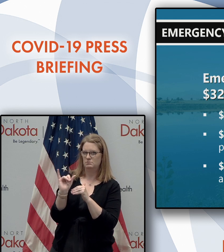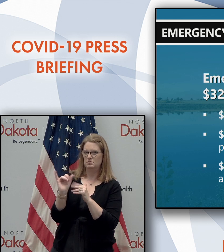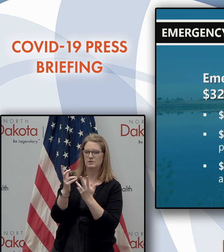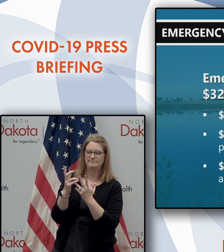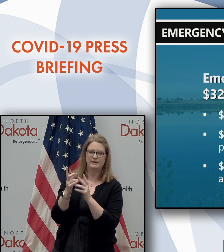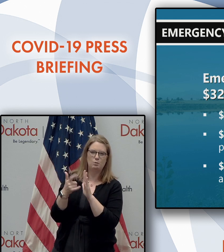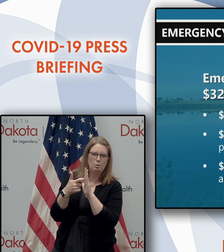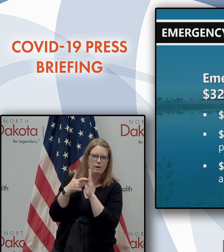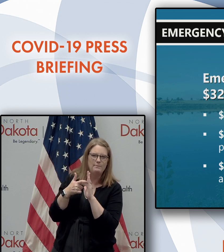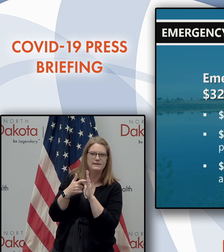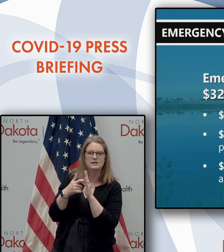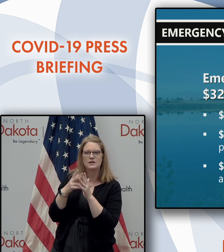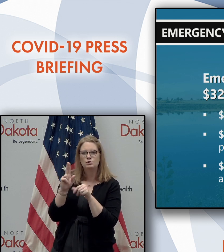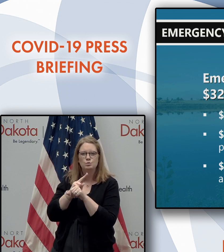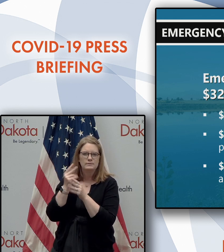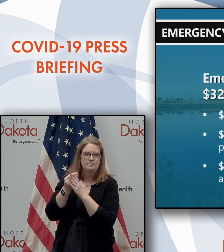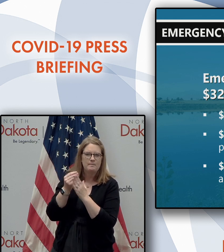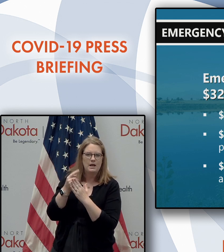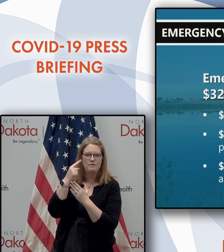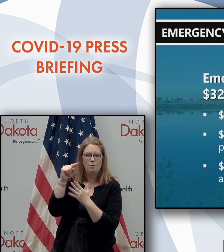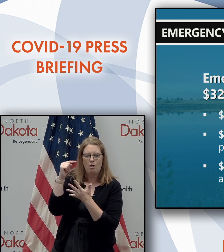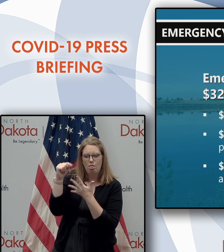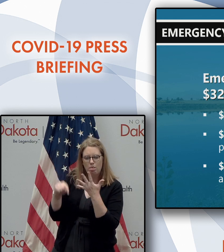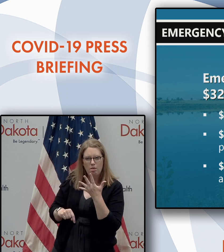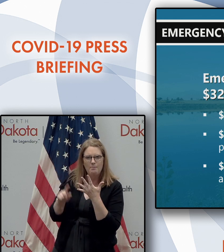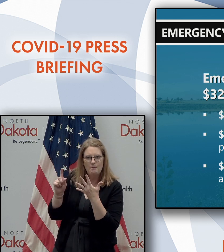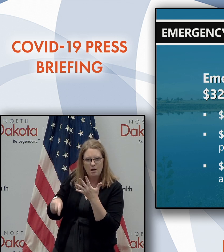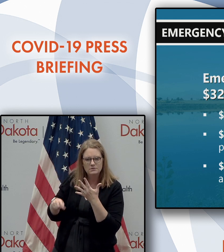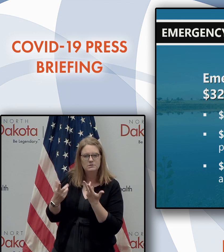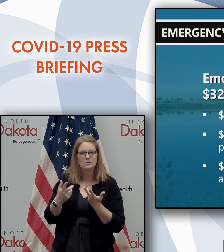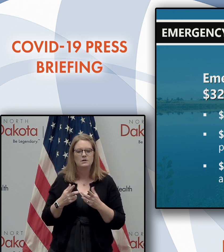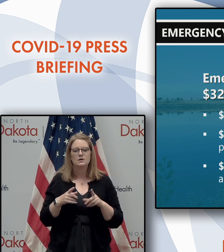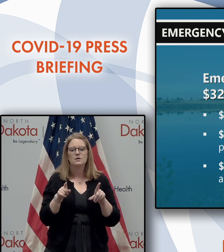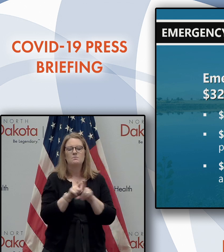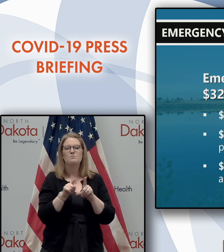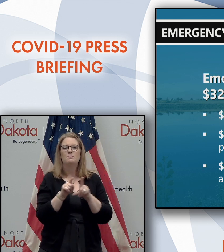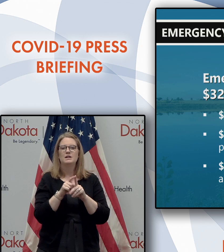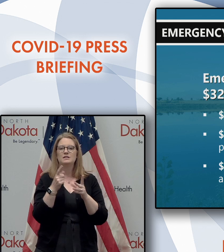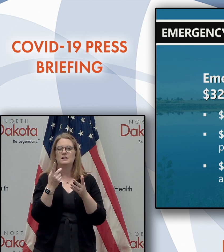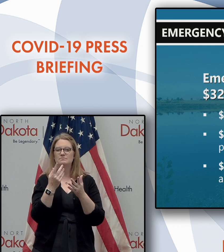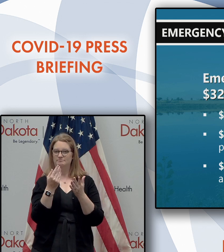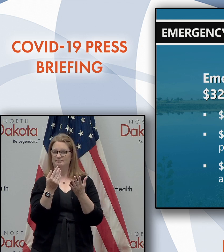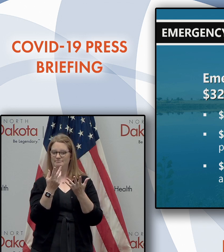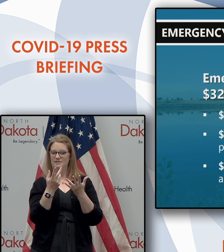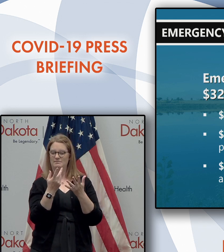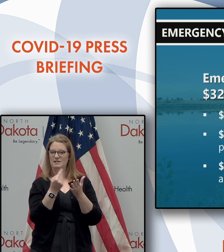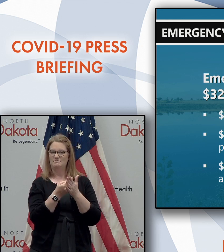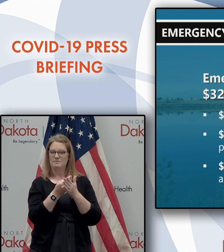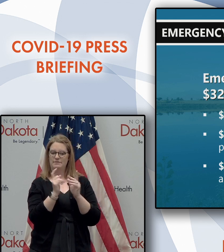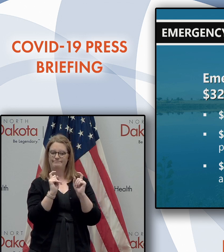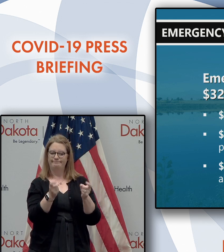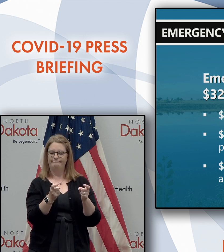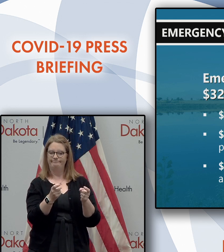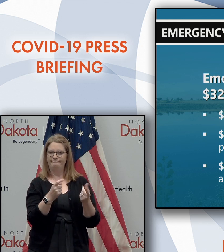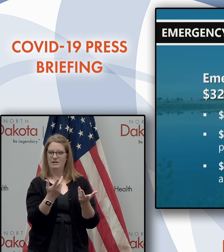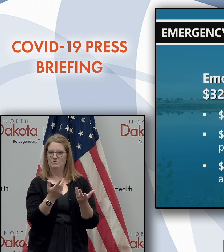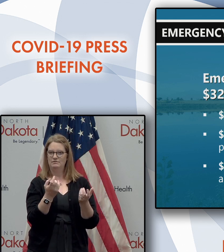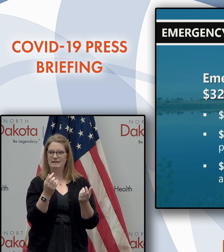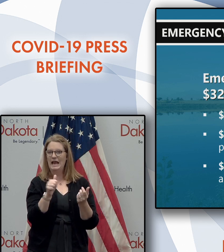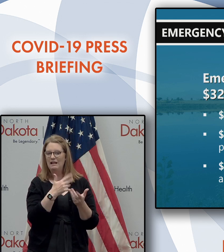spent, but roughly it was, again, a block grant of emergency funding to be spending on things related